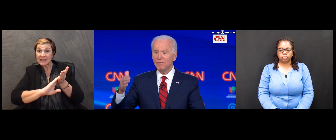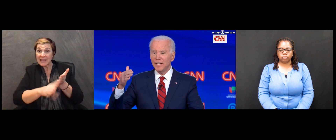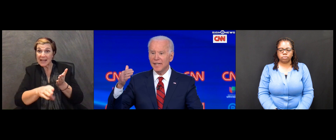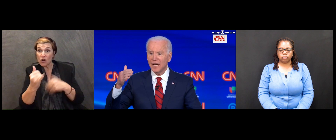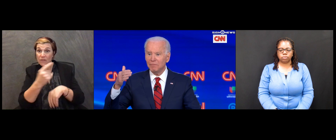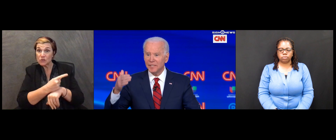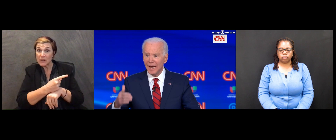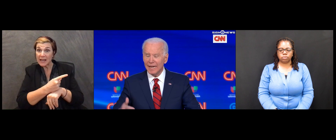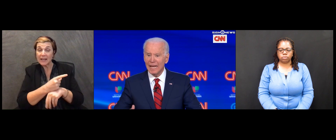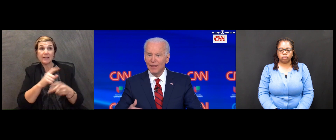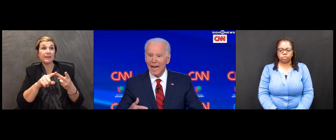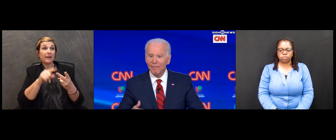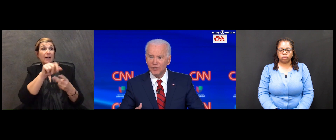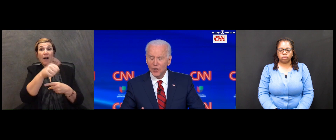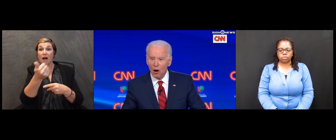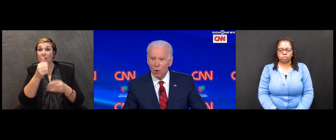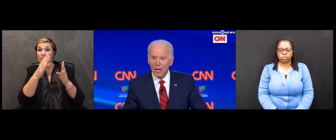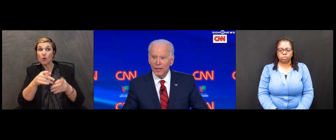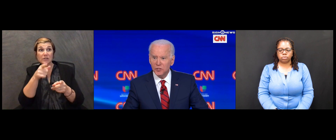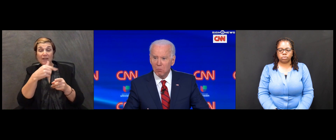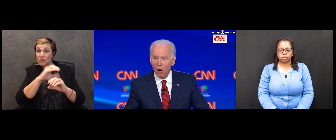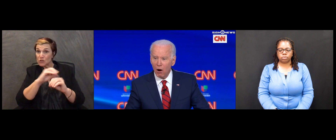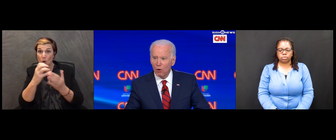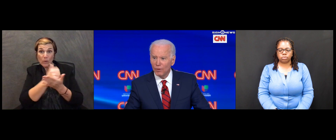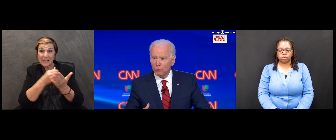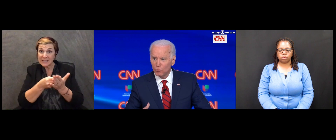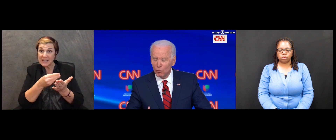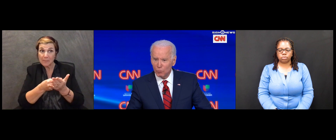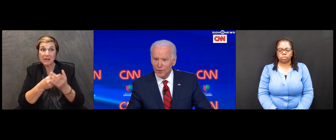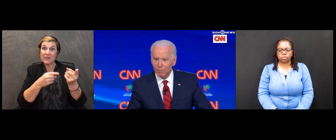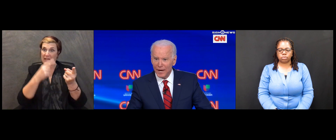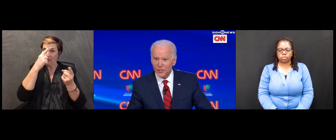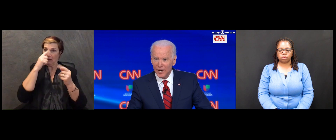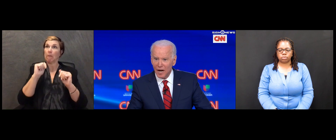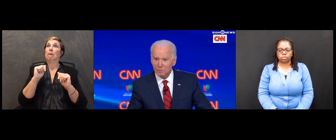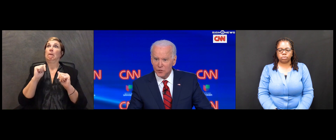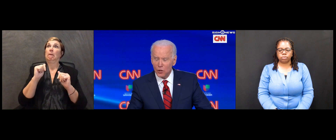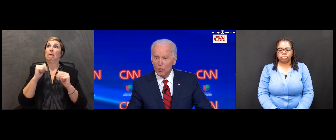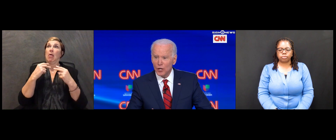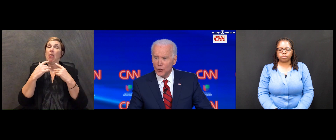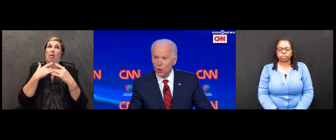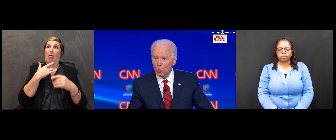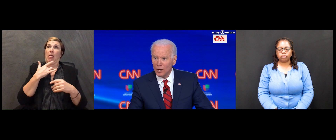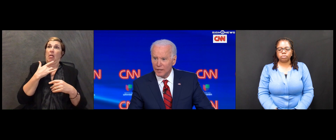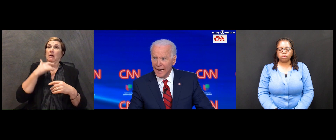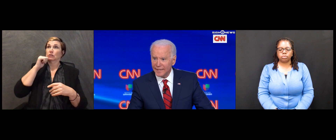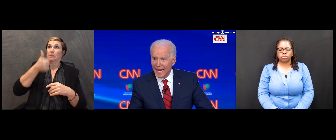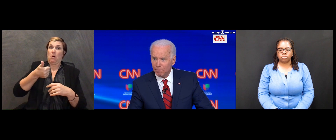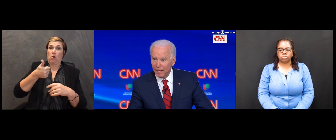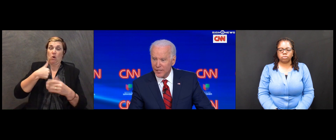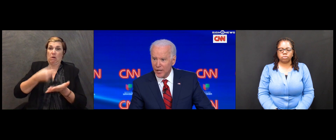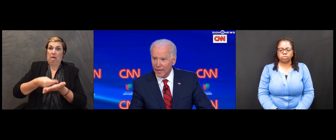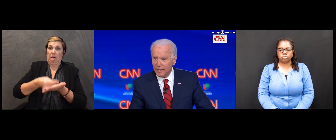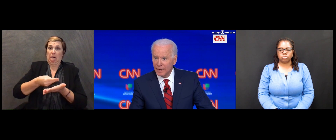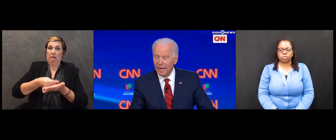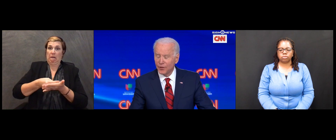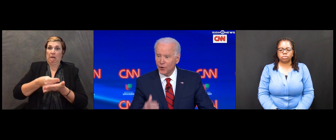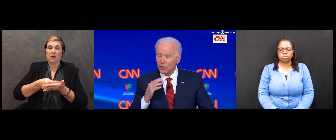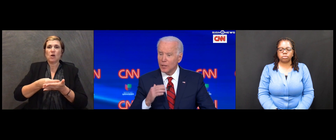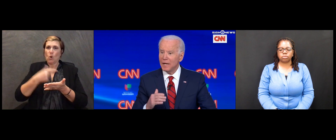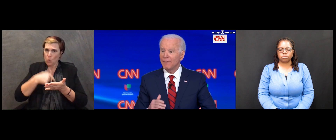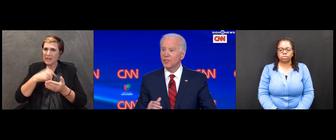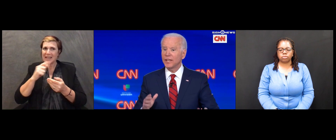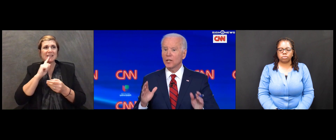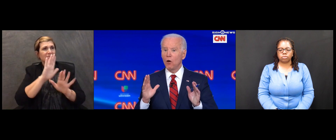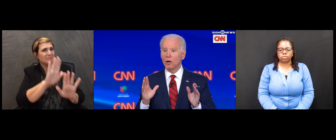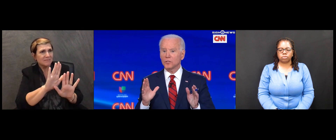who doesn't have an income today? They have to know that tomorrow, that when the paycheck comes due, you will get that paycheck. And